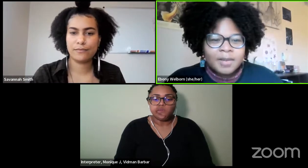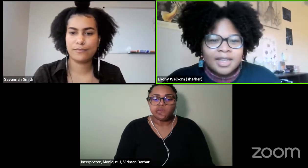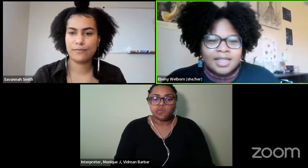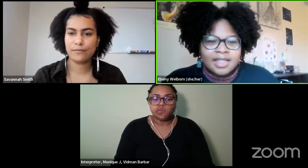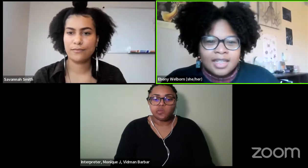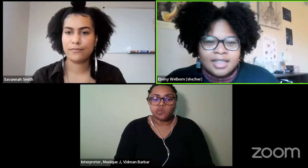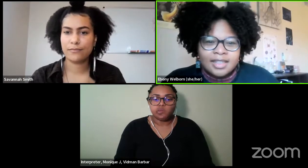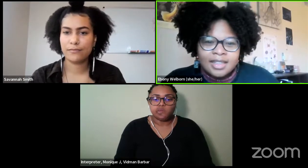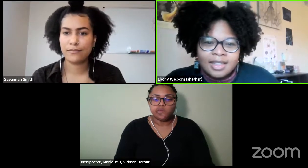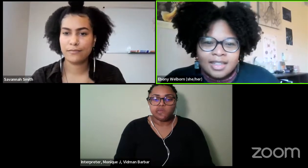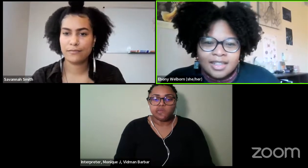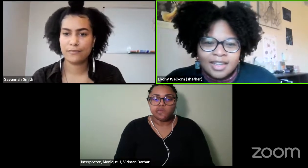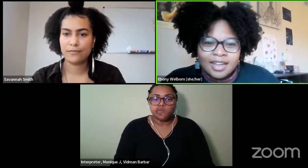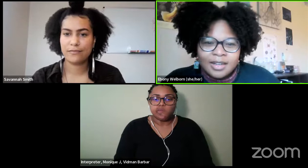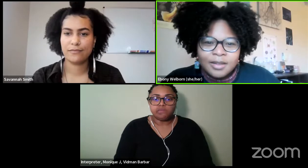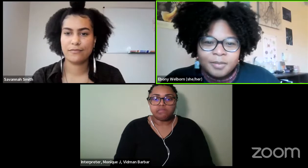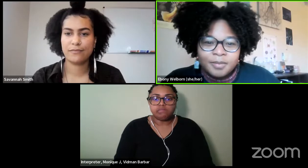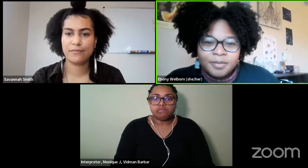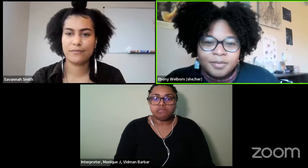We have a comment that says,